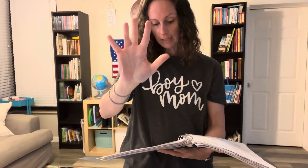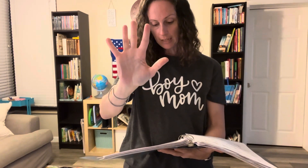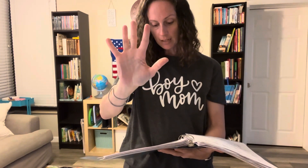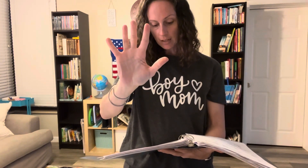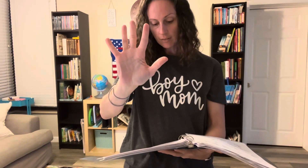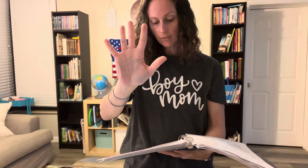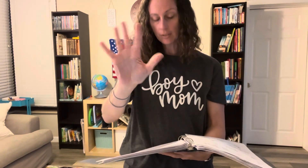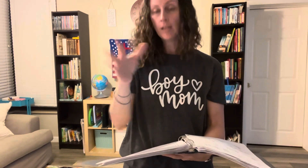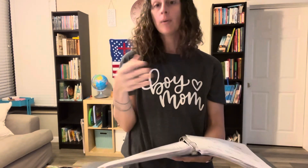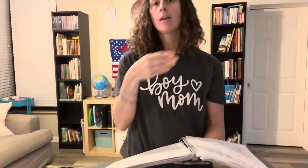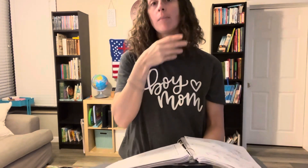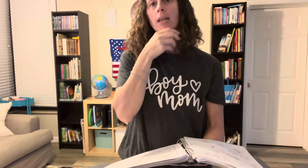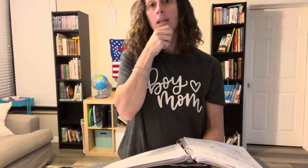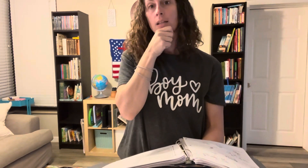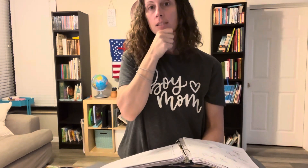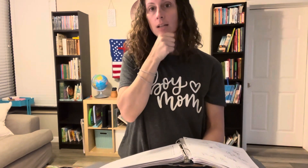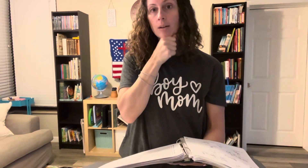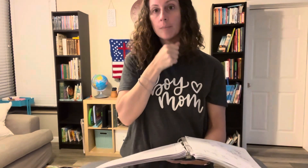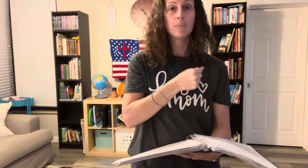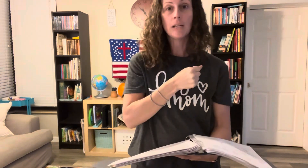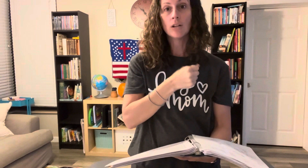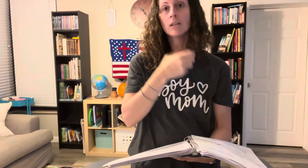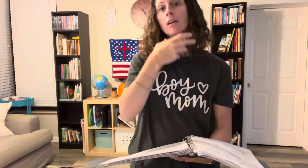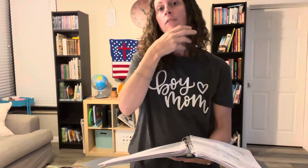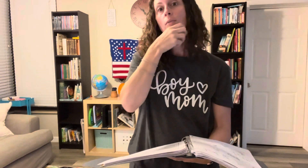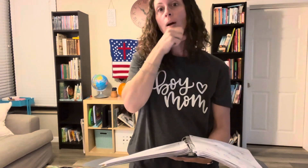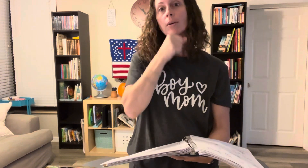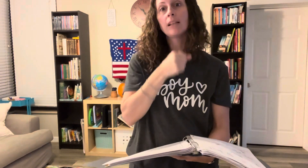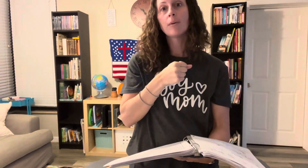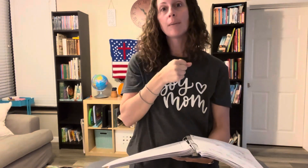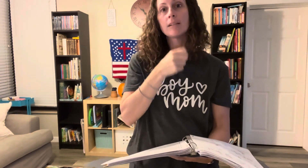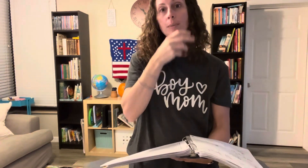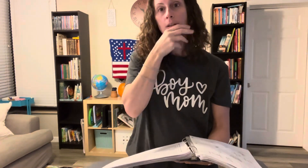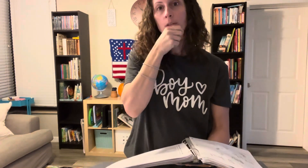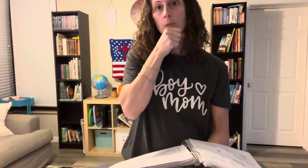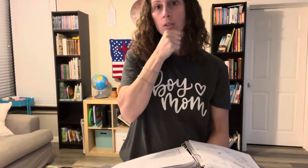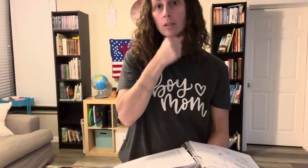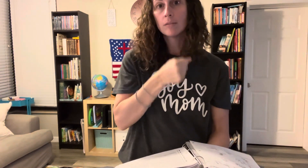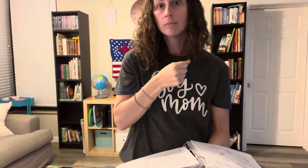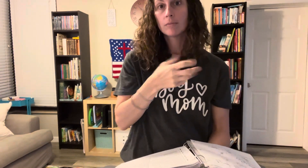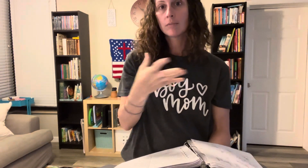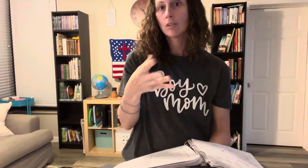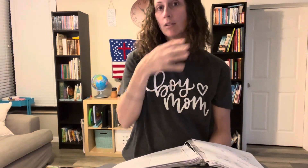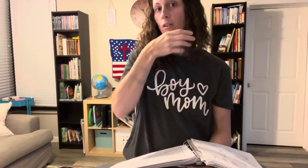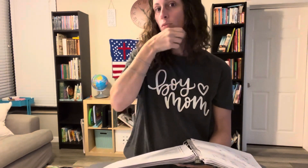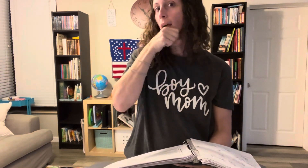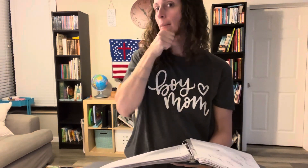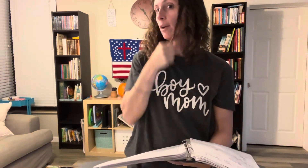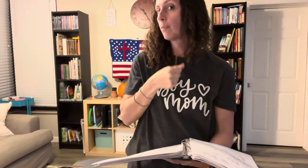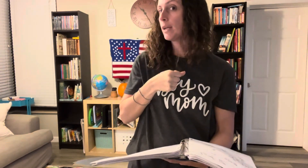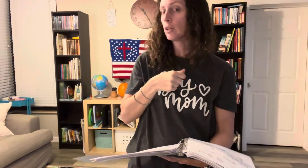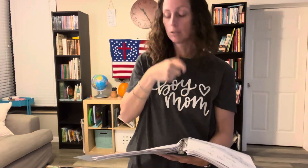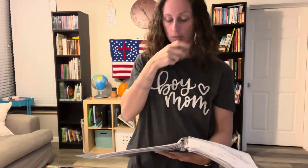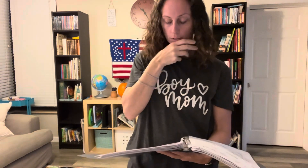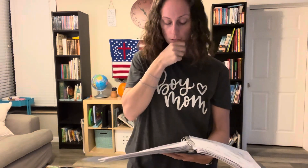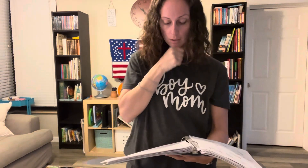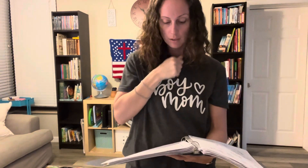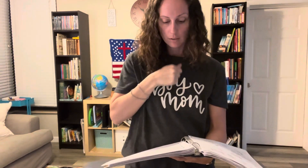Lee. For Lee, we're gonna make his beard. For Robert E. Lee, we're gonna make his beard, so we're just gonna like grabbing our beard. So